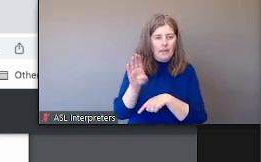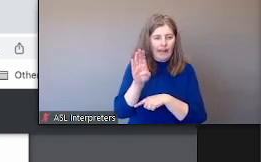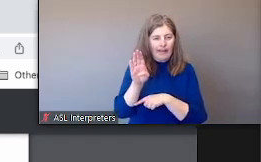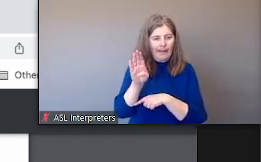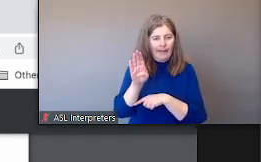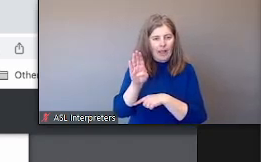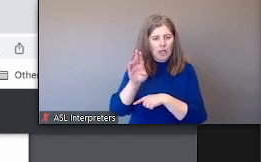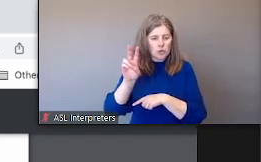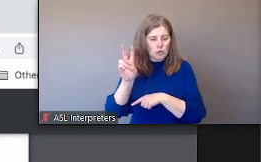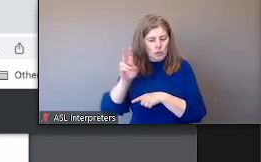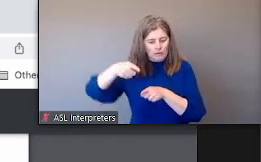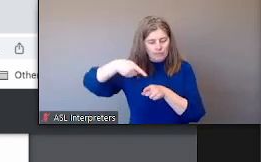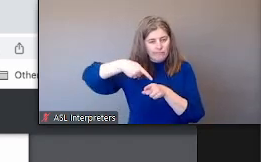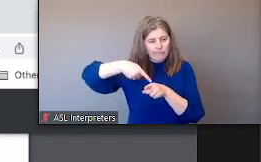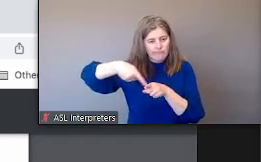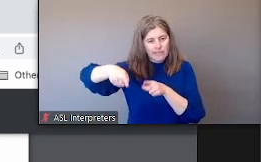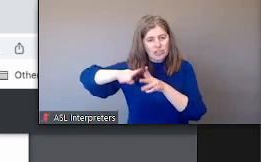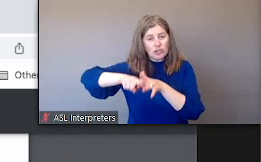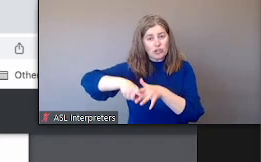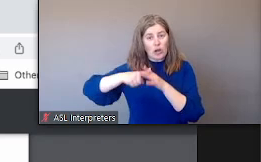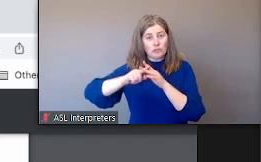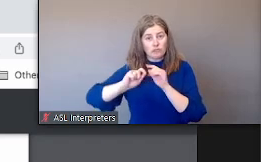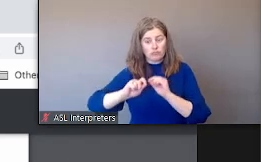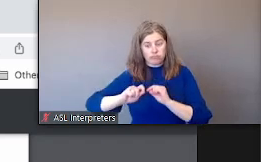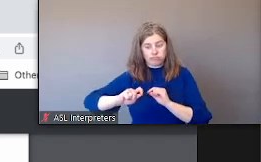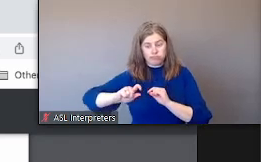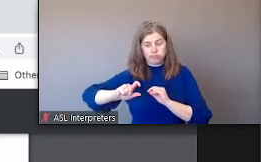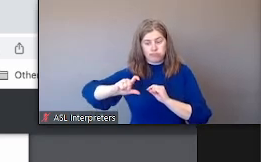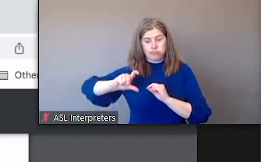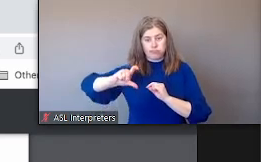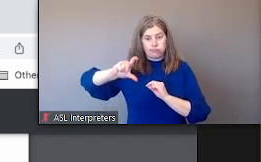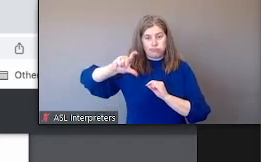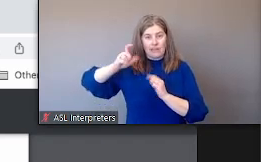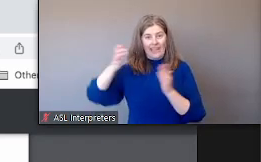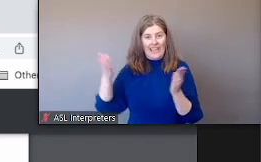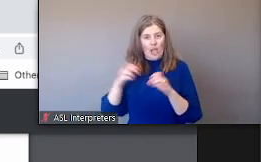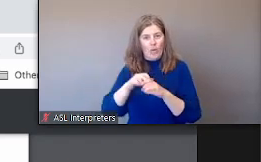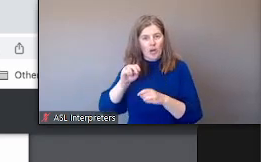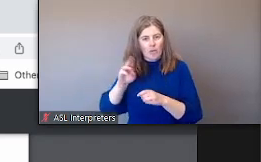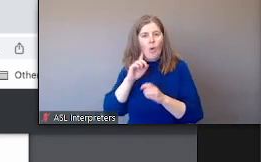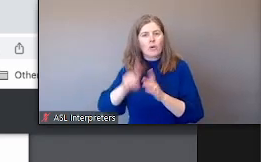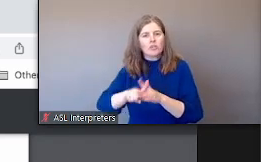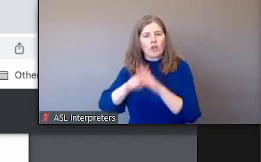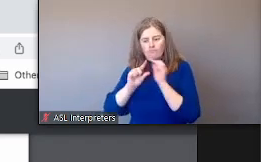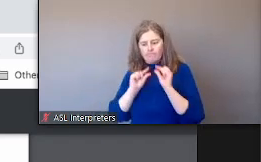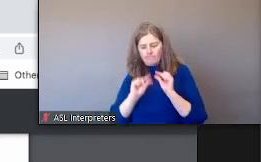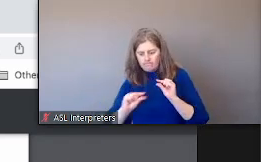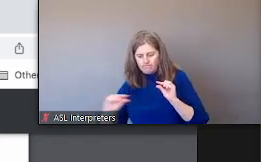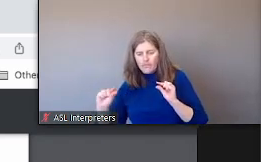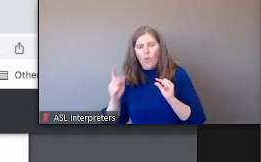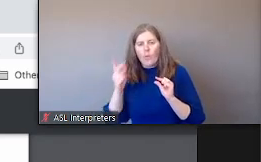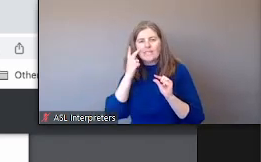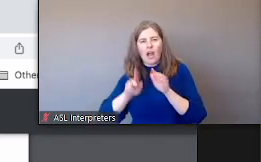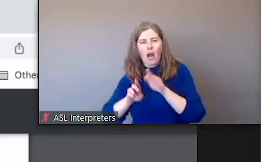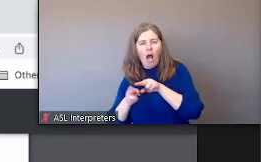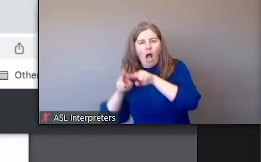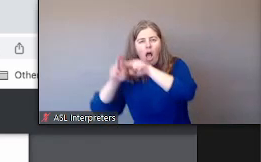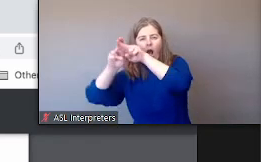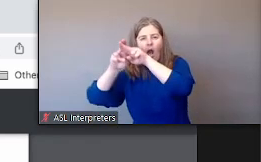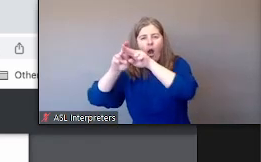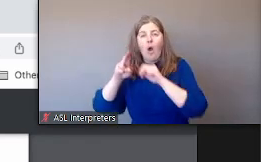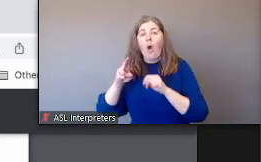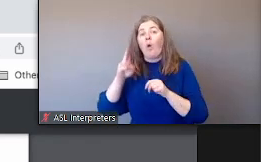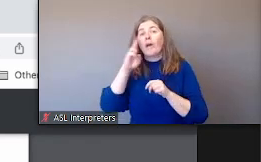B2 lineage starts growing in New Mexico, we'll start tracking that and we'll see it increasing. We know it's increasing